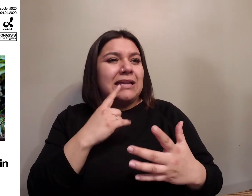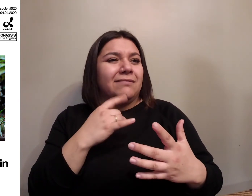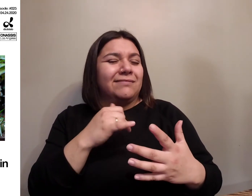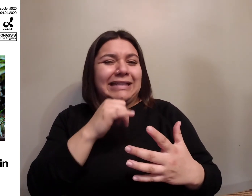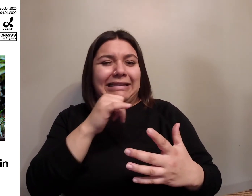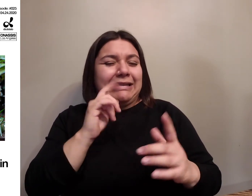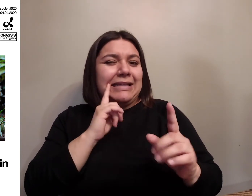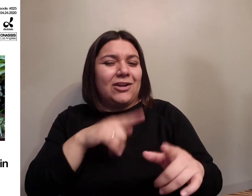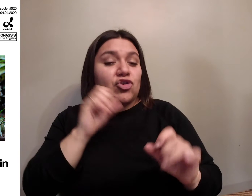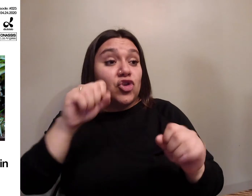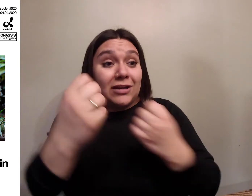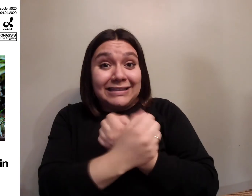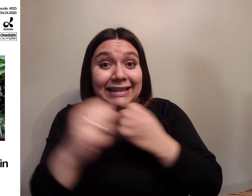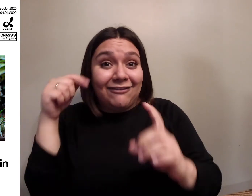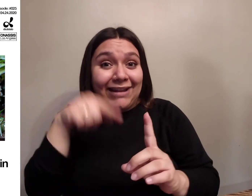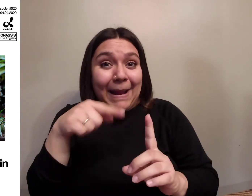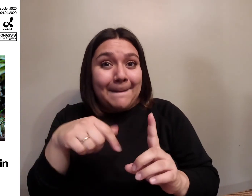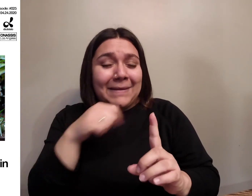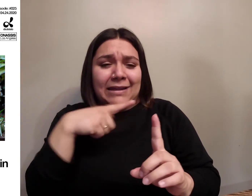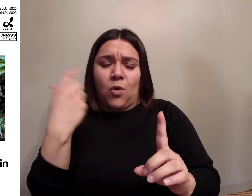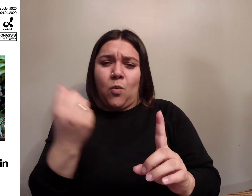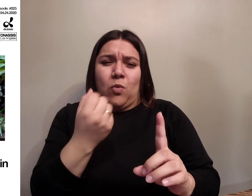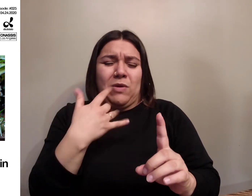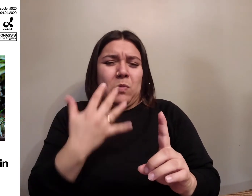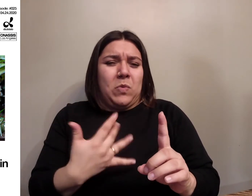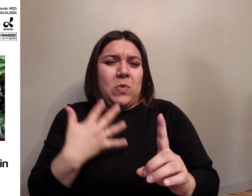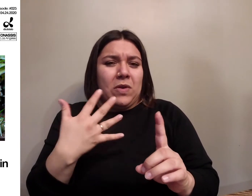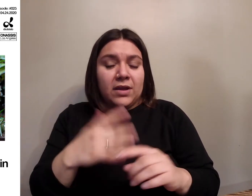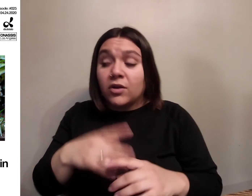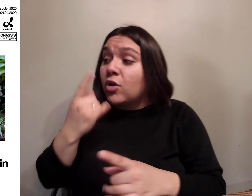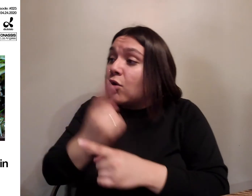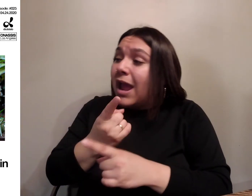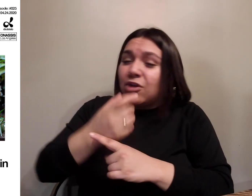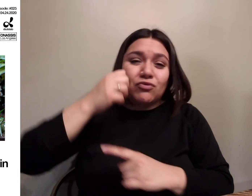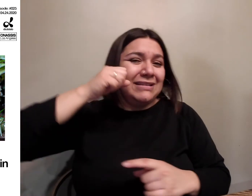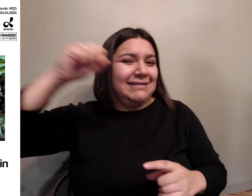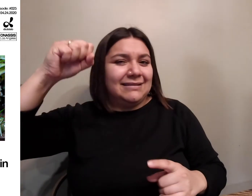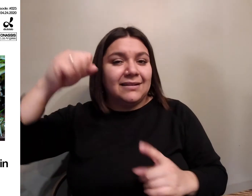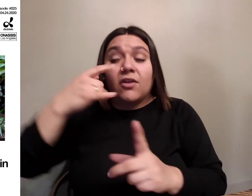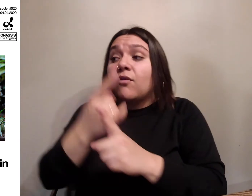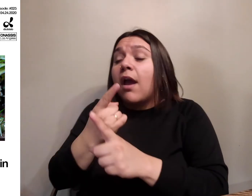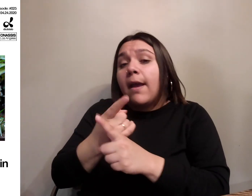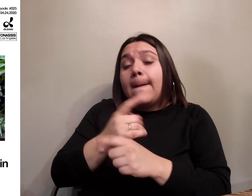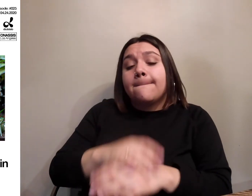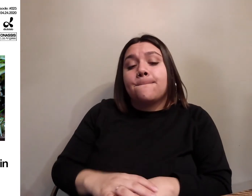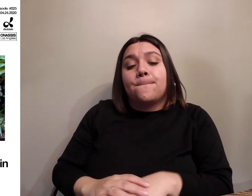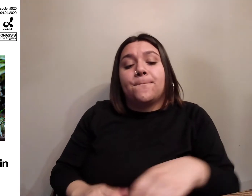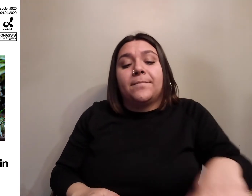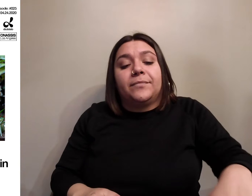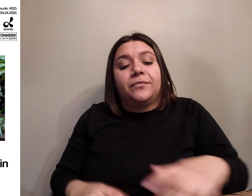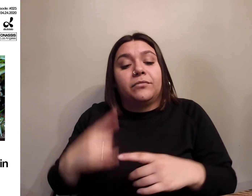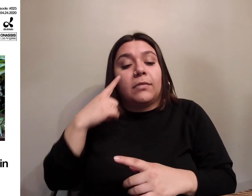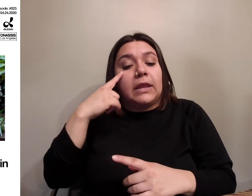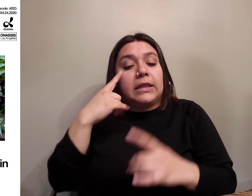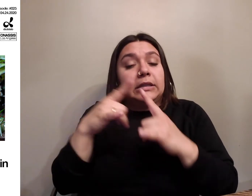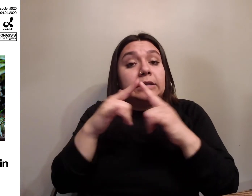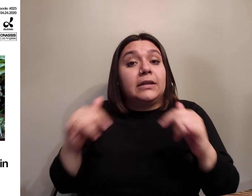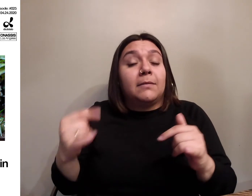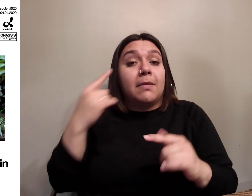mysticism? Come over here." Poor Walter. And the interesting thing about Benjamin is he's neither